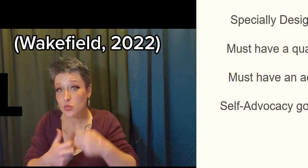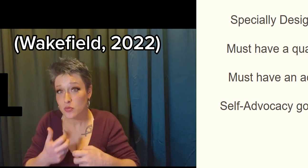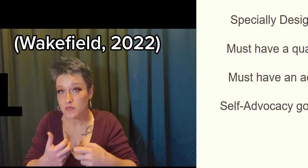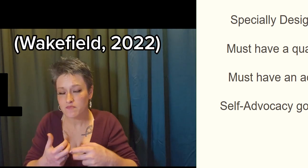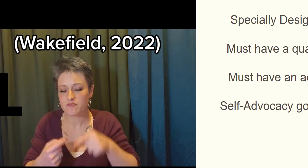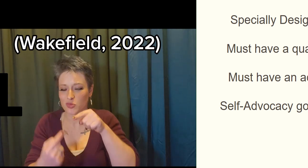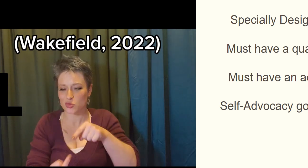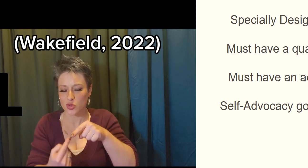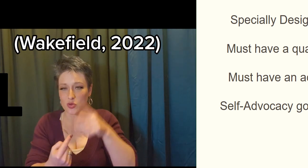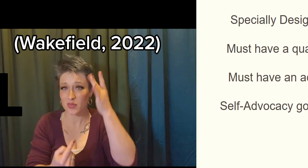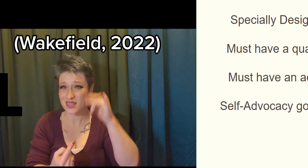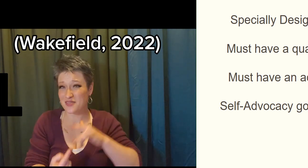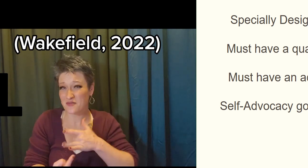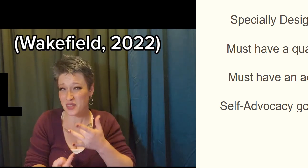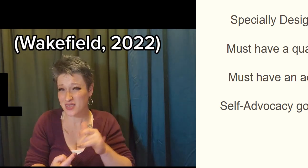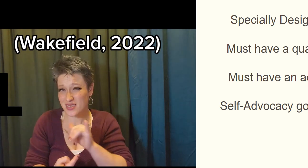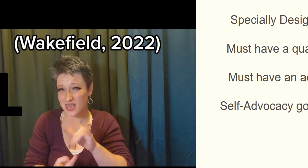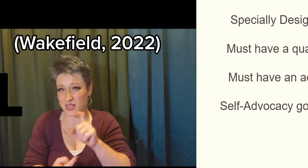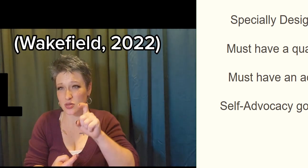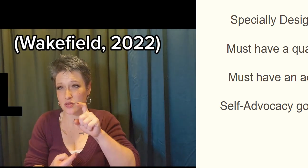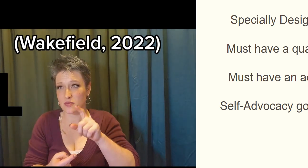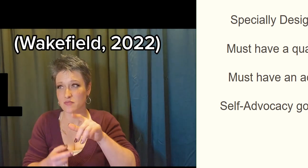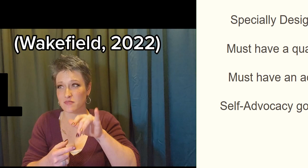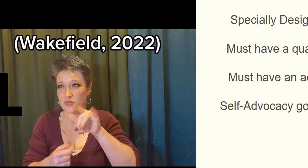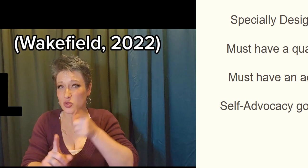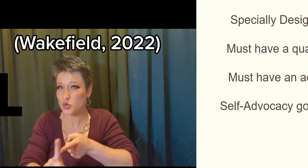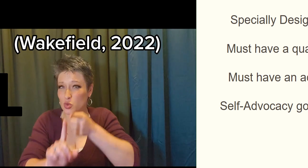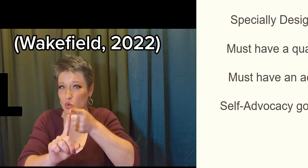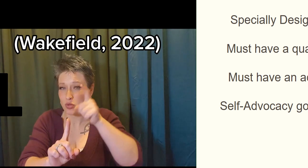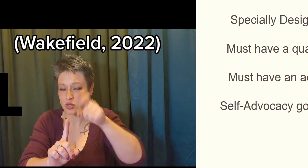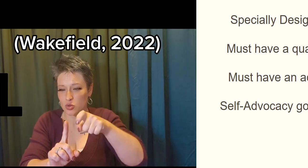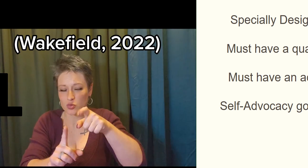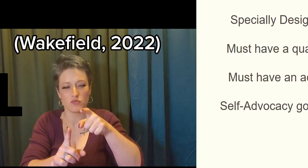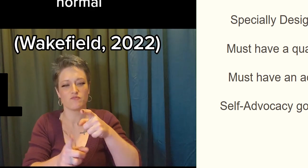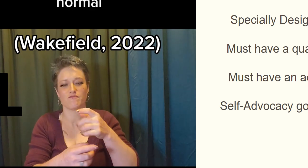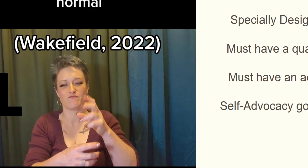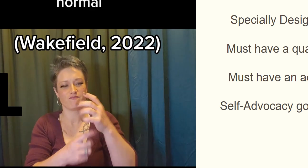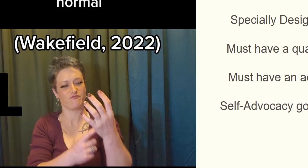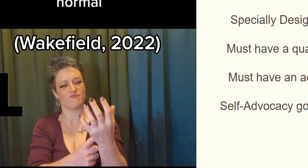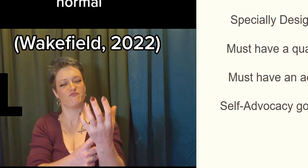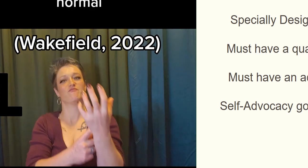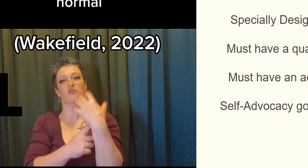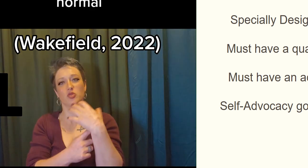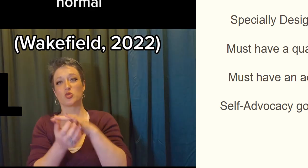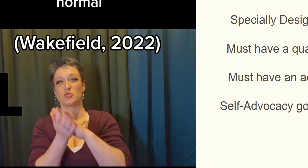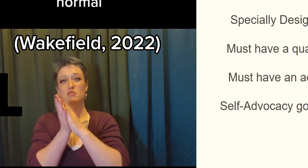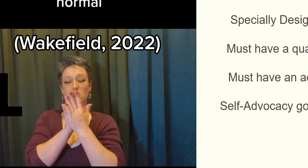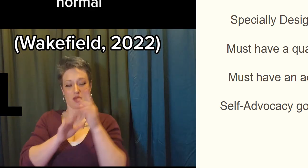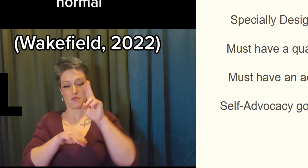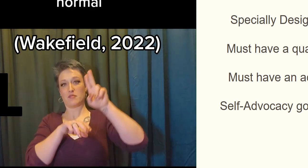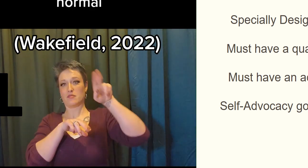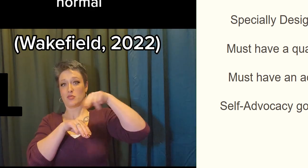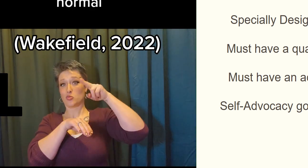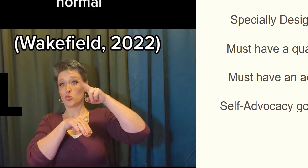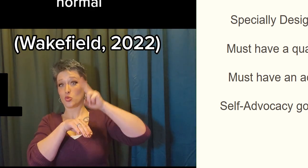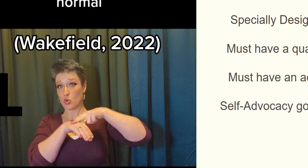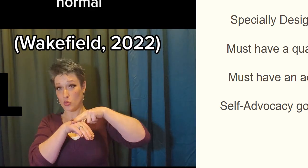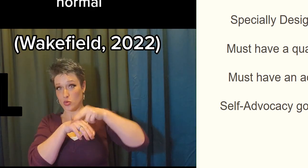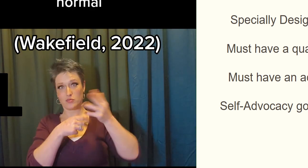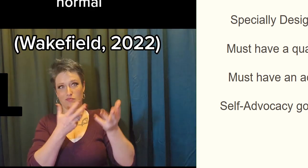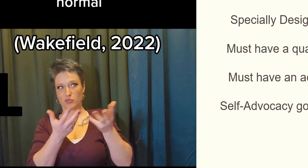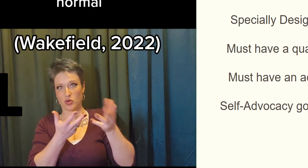their disability isn't a problem and they're not struggling with it. The goal shouldn't be to force them to become,